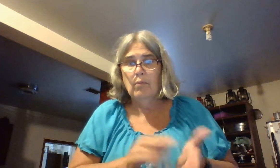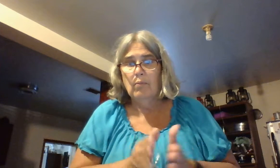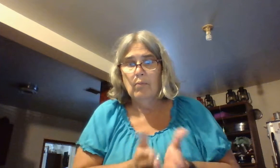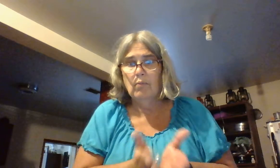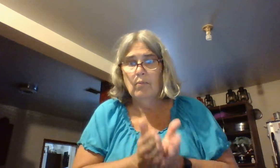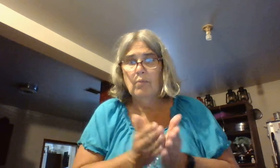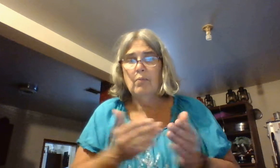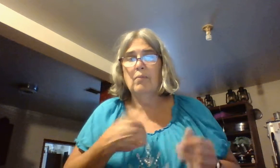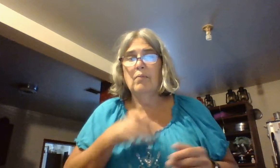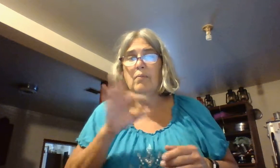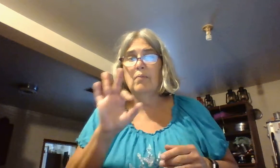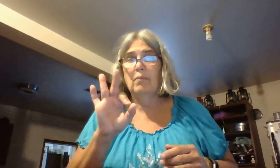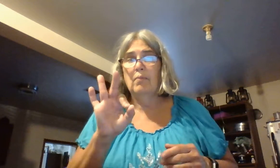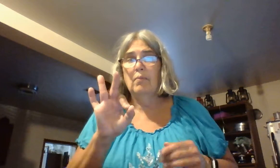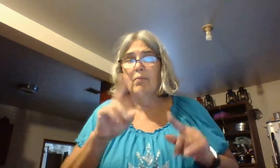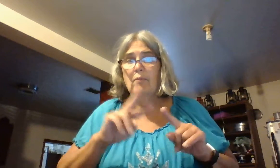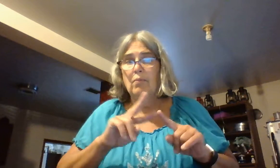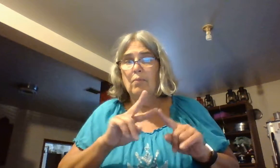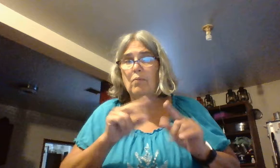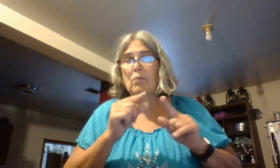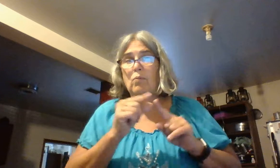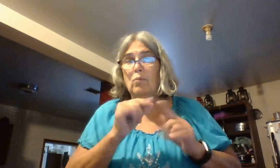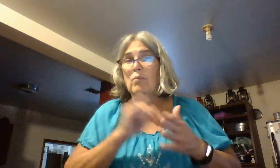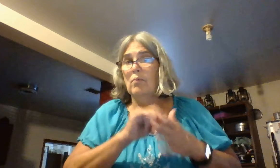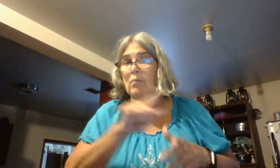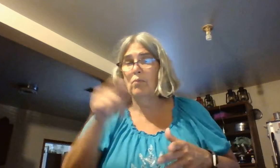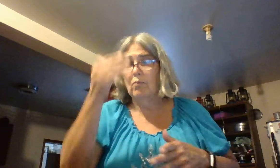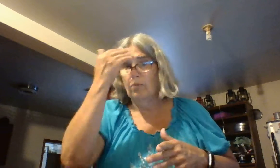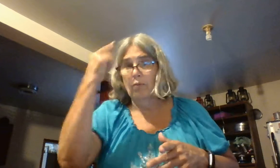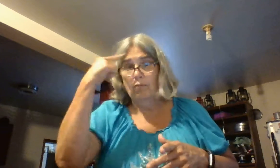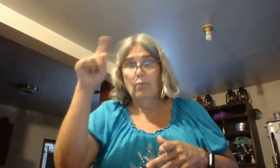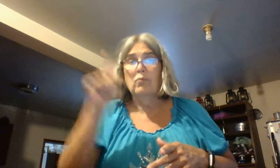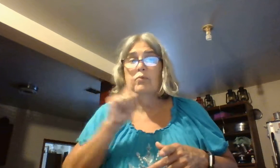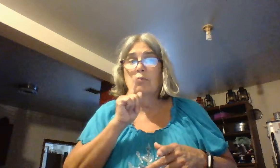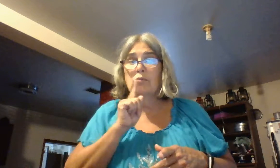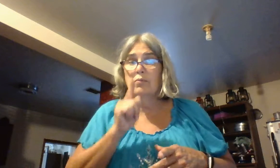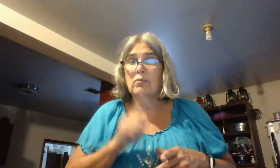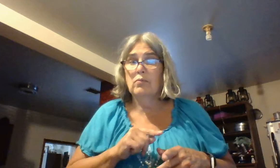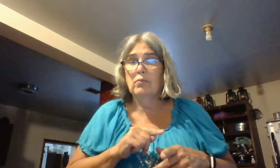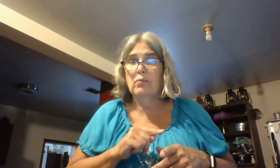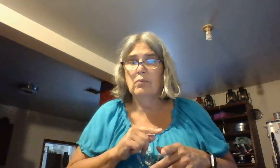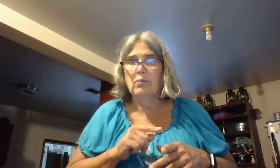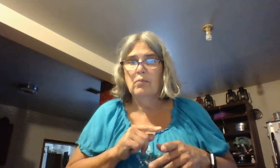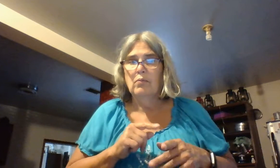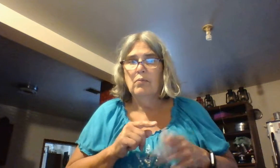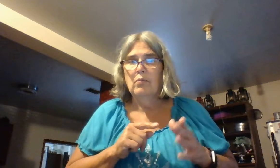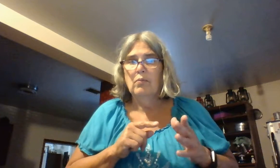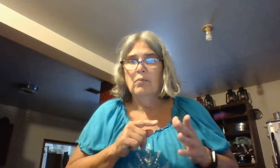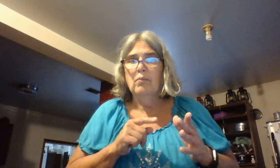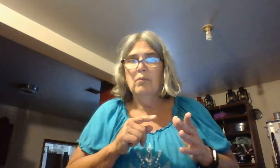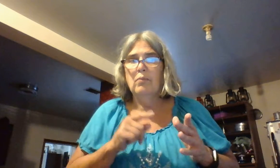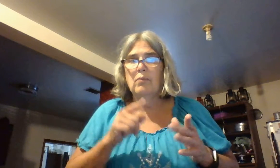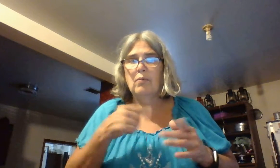9 vocabulary words that we need to make sure that we know for sure and get those in. So what I've got is a presentation here, PowerPoint. We're going to put it up